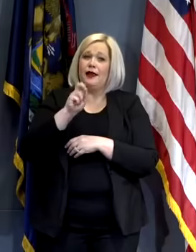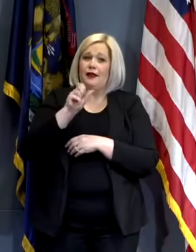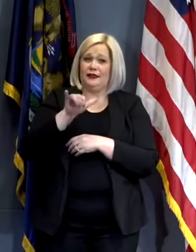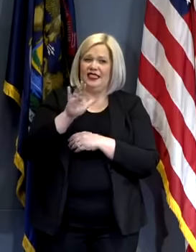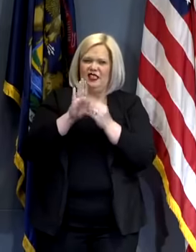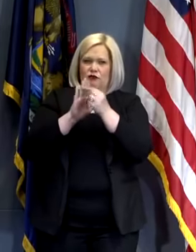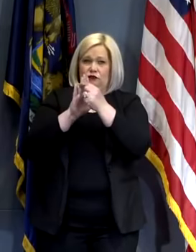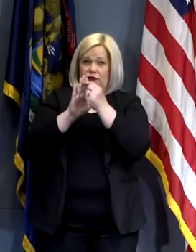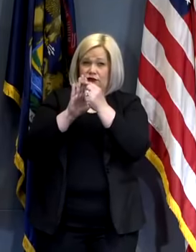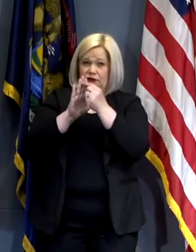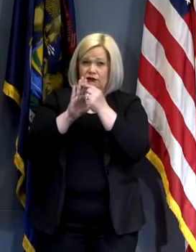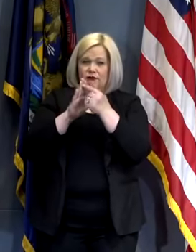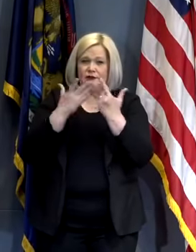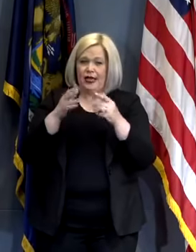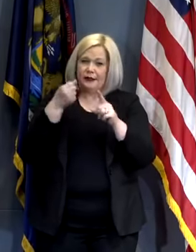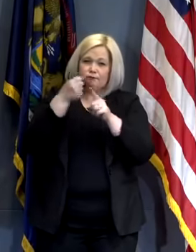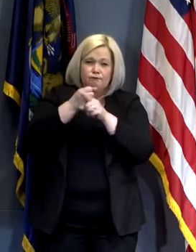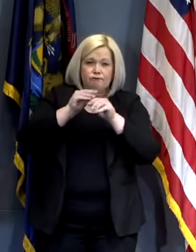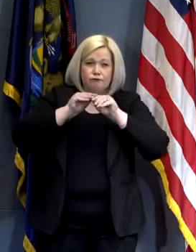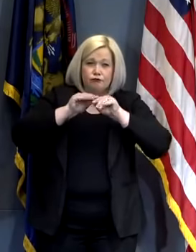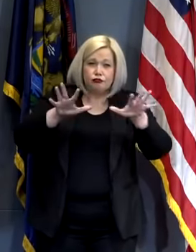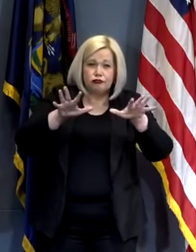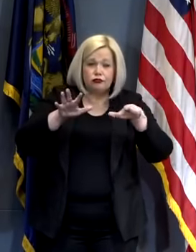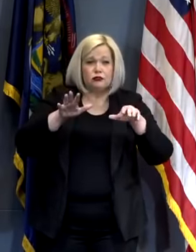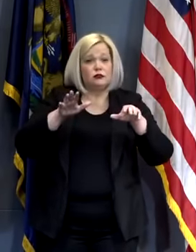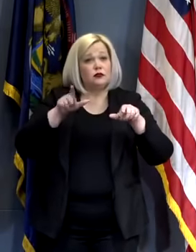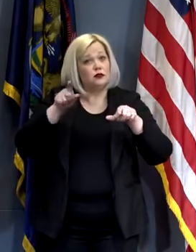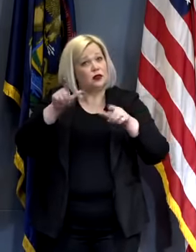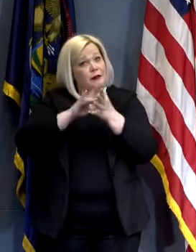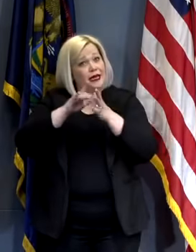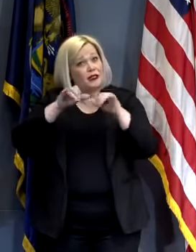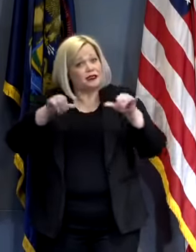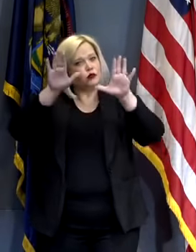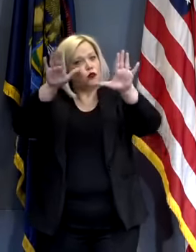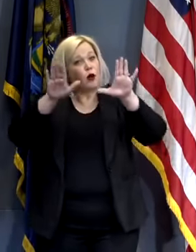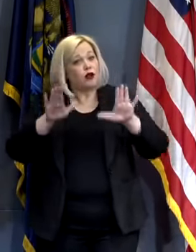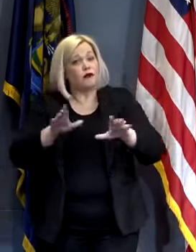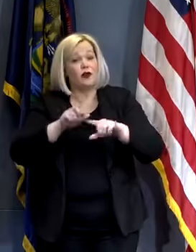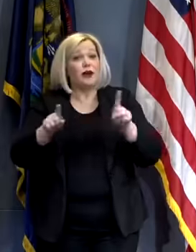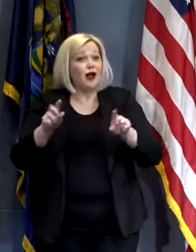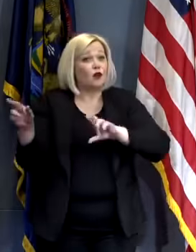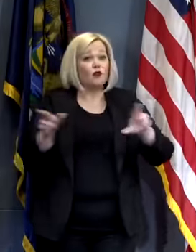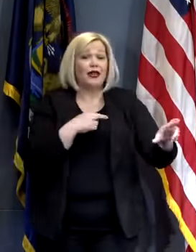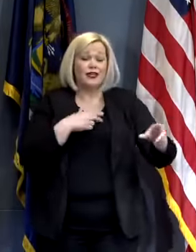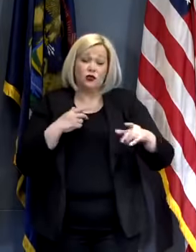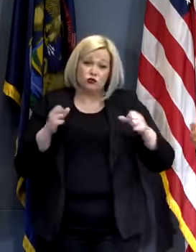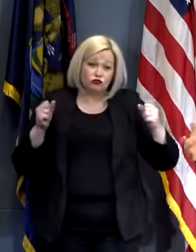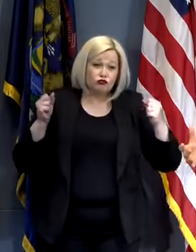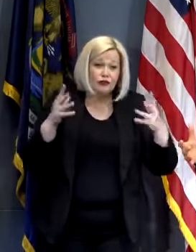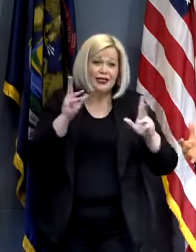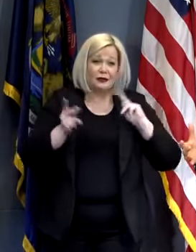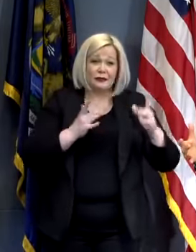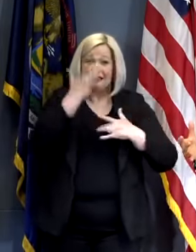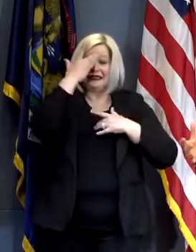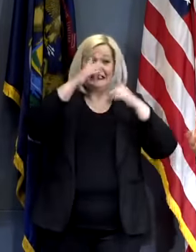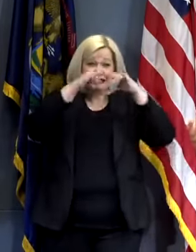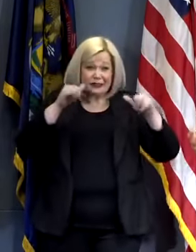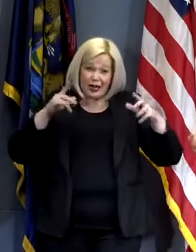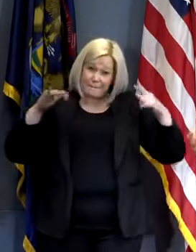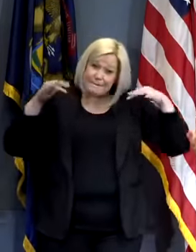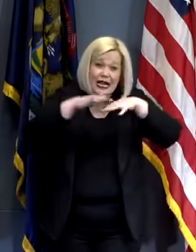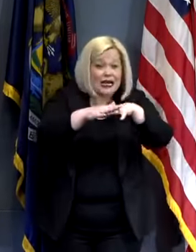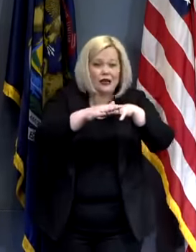outbreak, their medical system is a wonderful medical system, but it is not equipped to handle a major outbreak of COVID-19